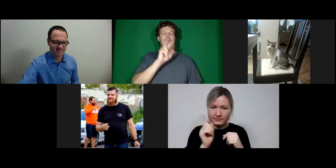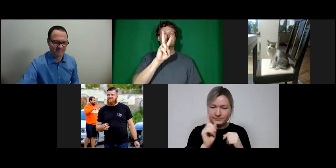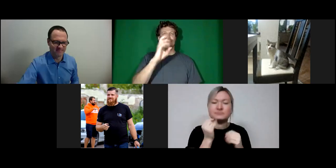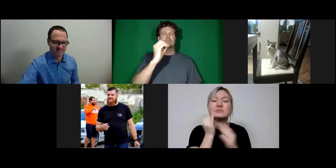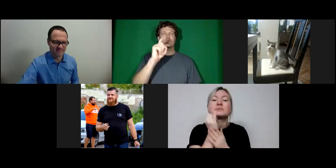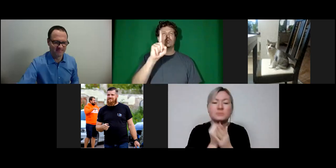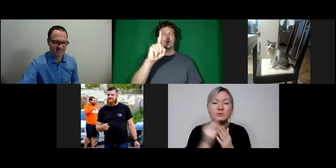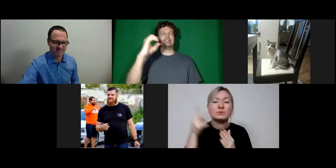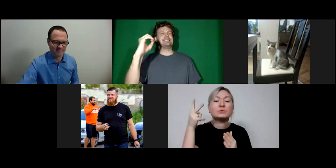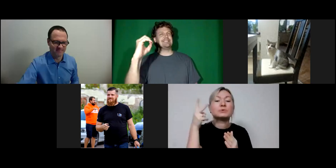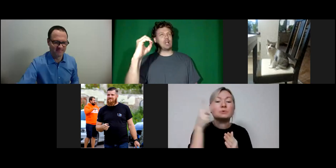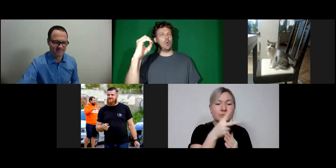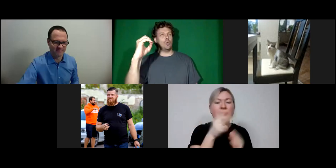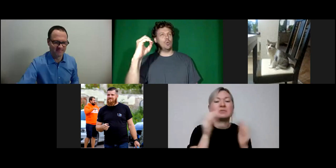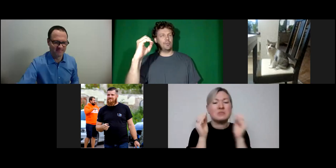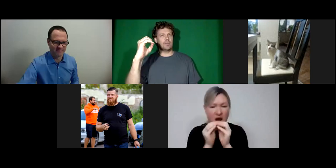In